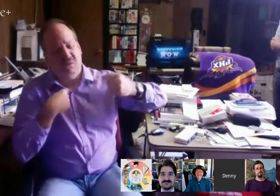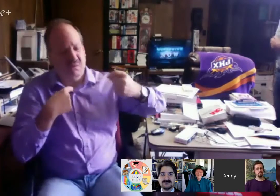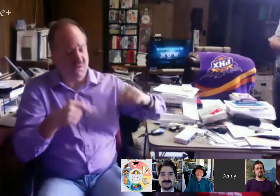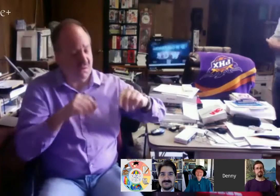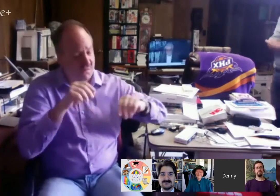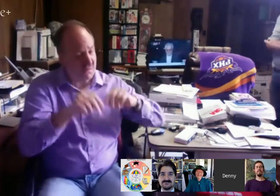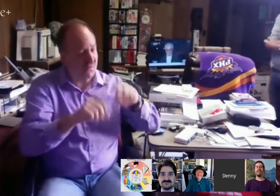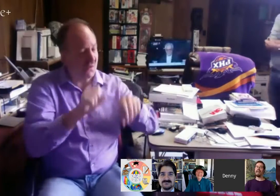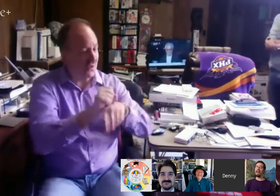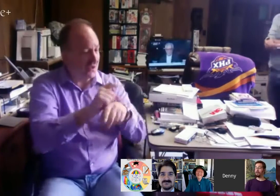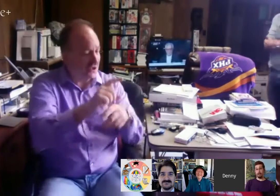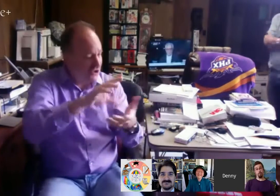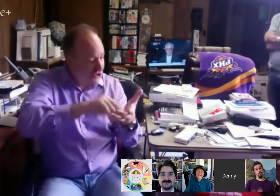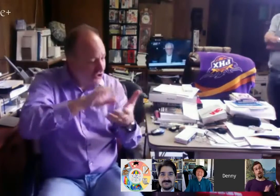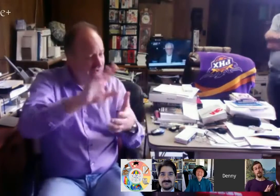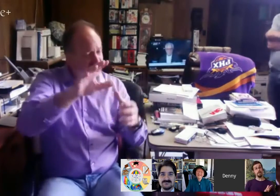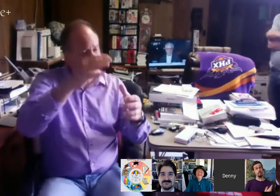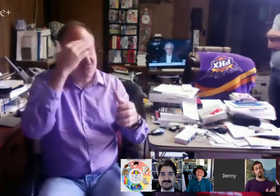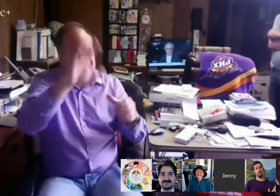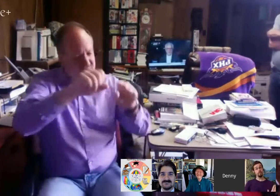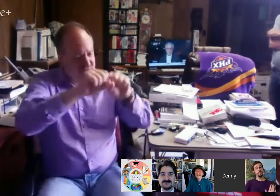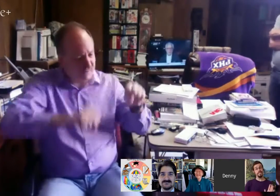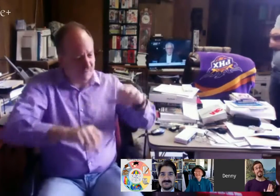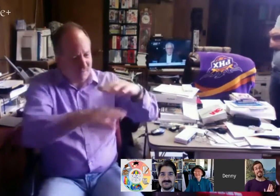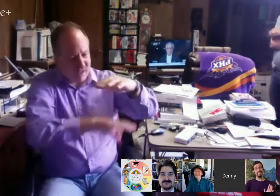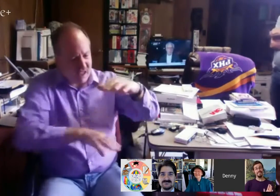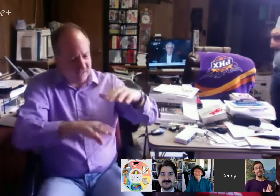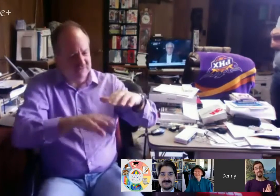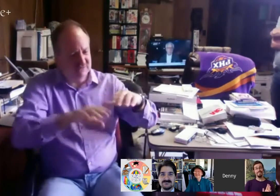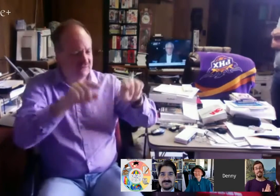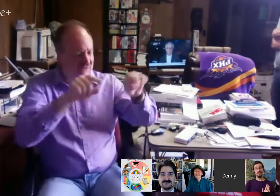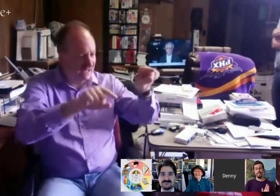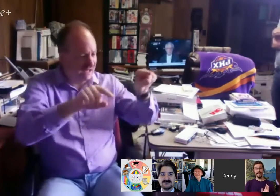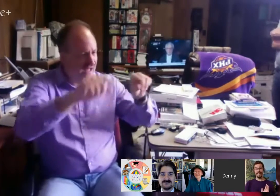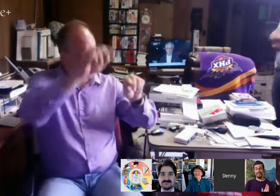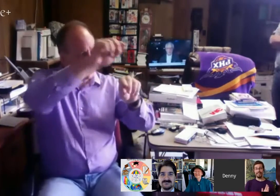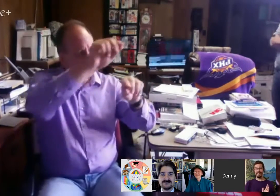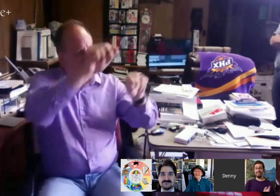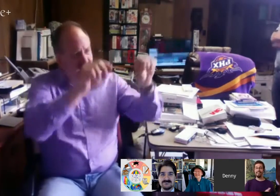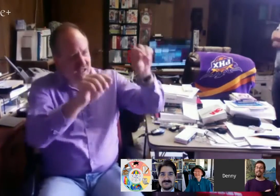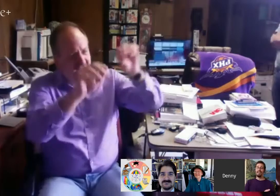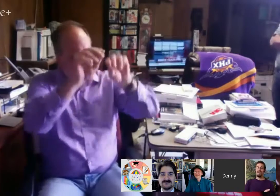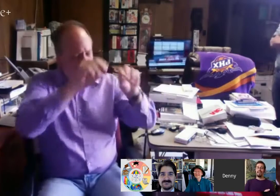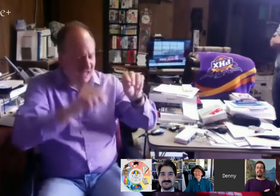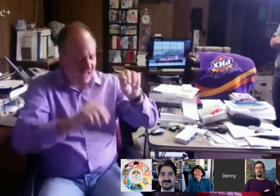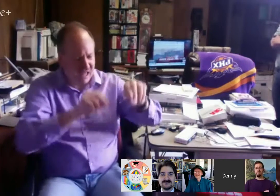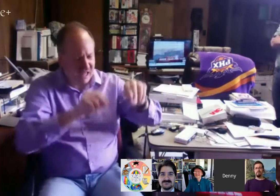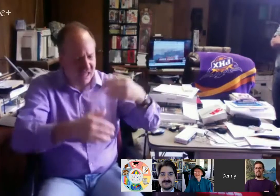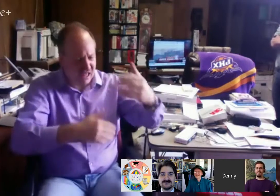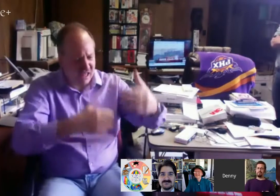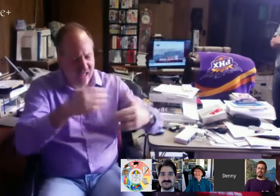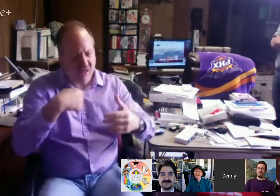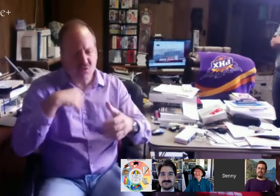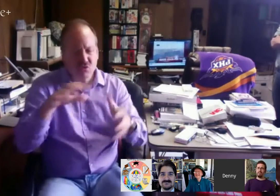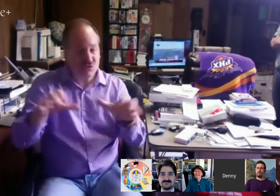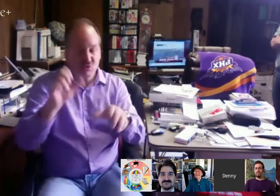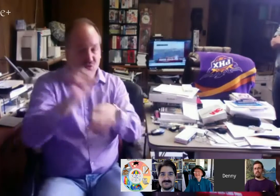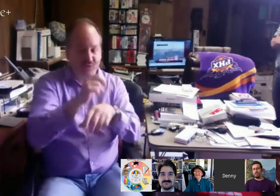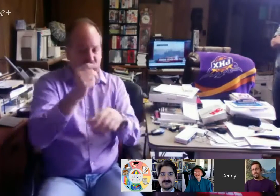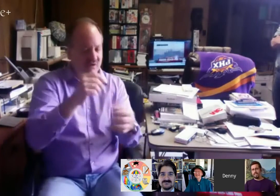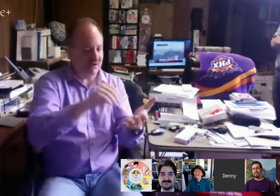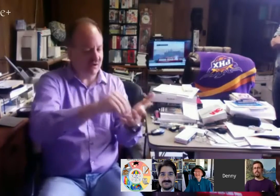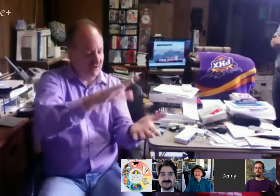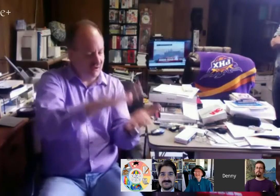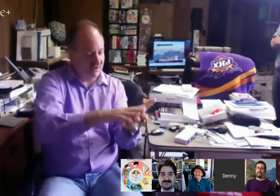home, and I honestly was resistant to the idea. But then once